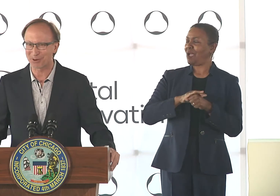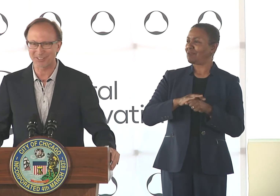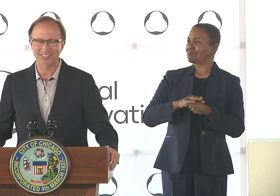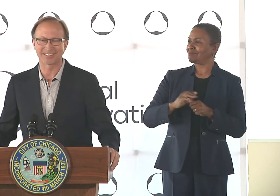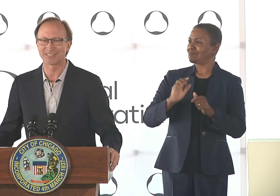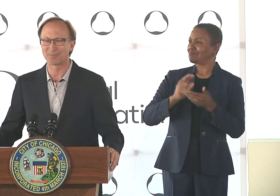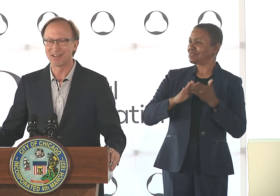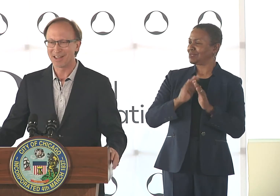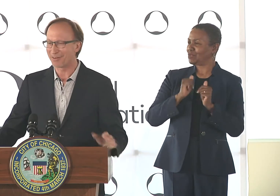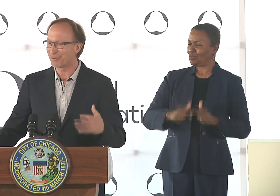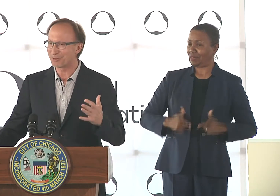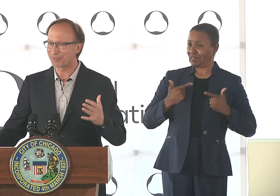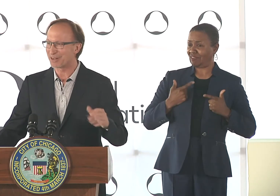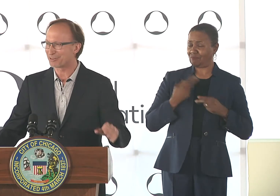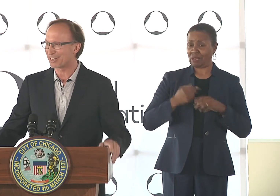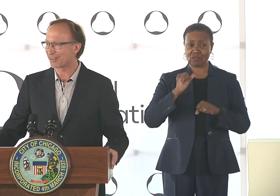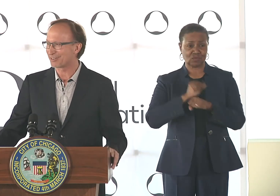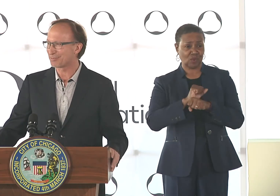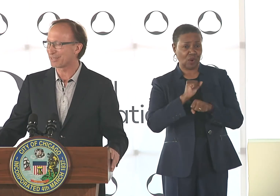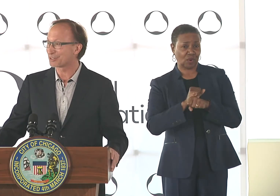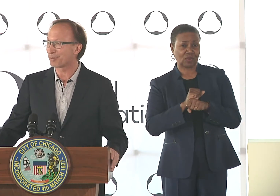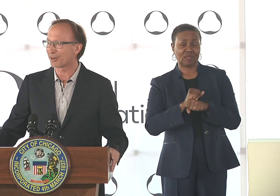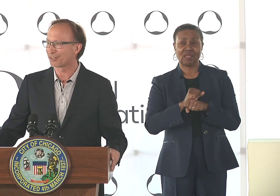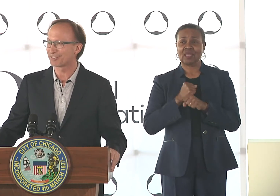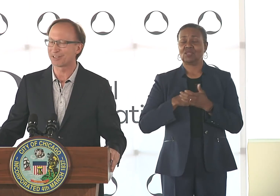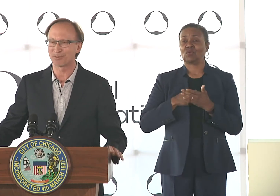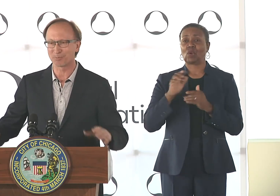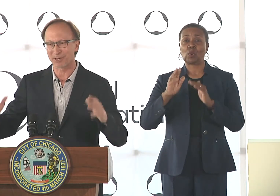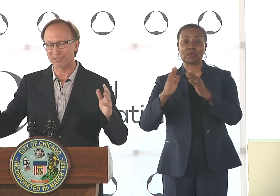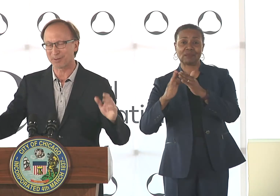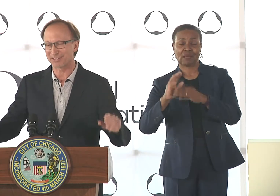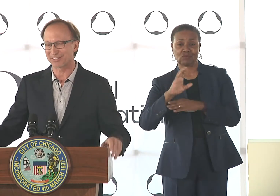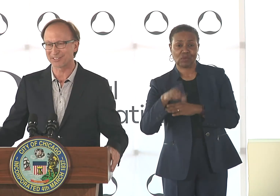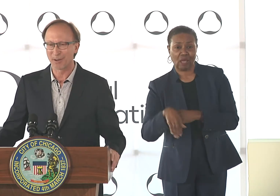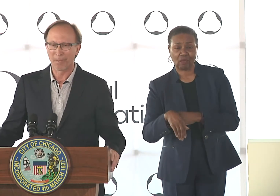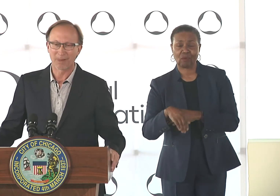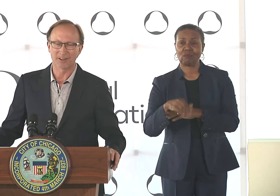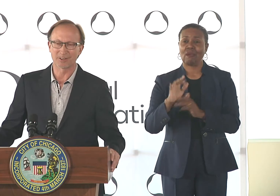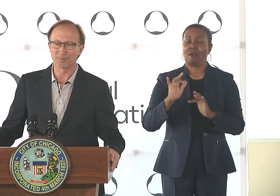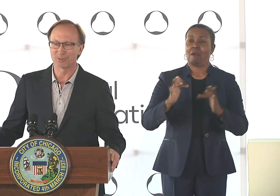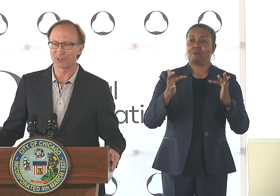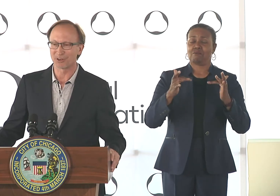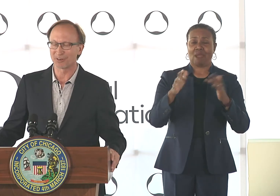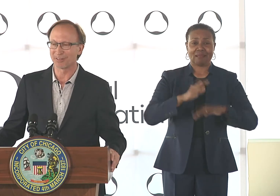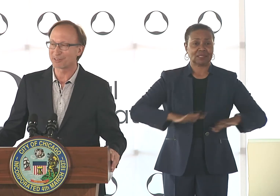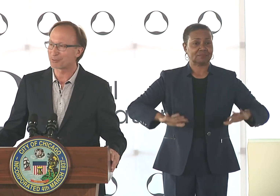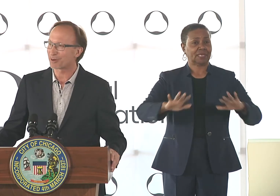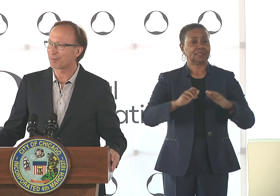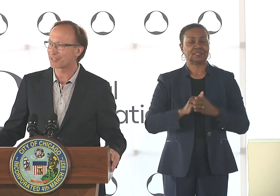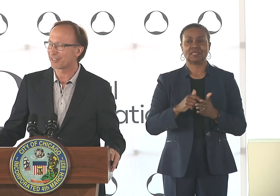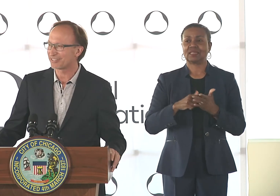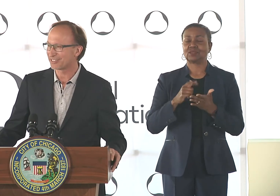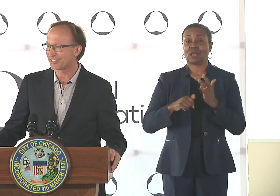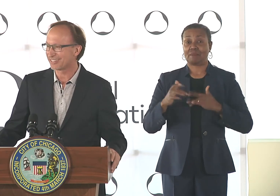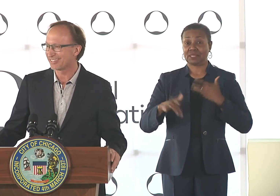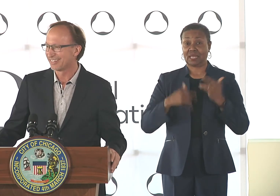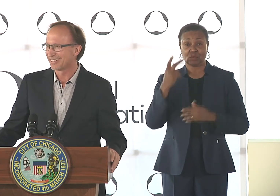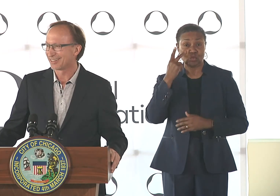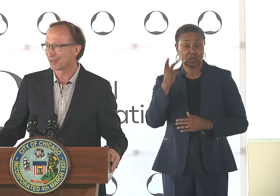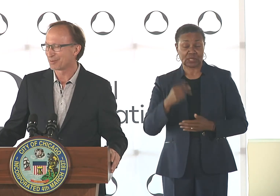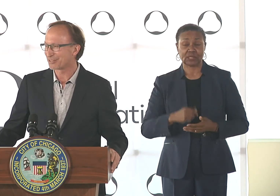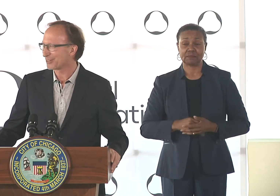live and work, have views of downtown, be inspired with bright spaces, So this is what I'm excited to